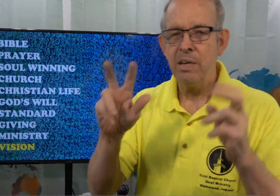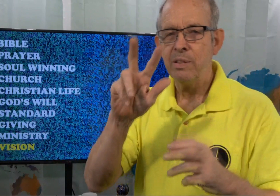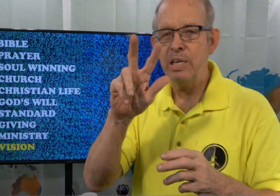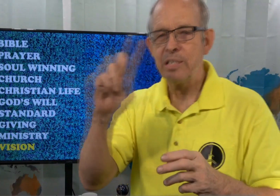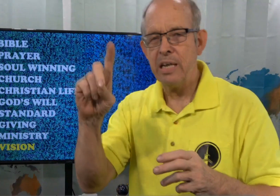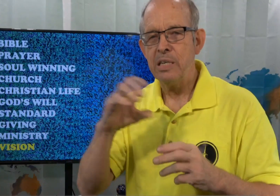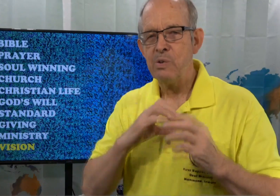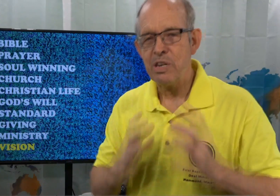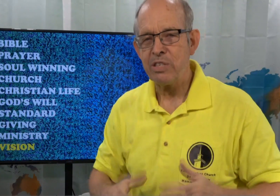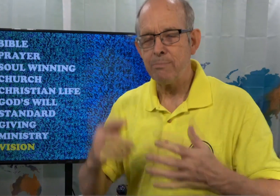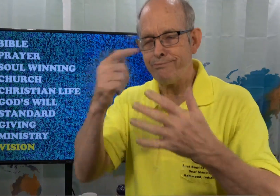The key, Christian.